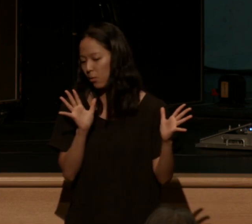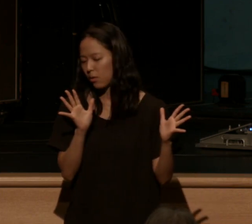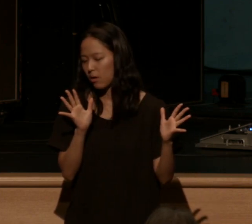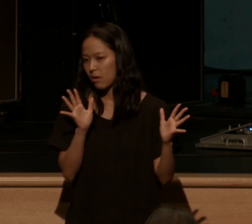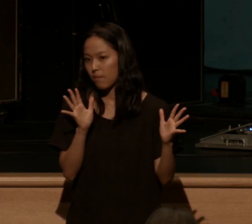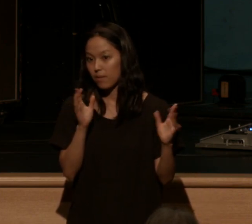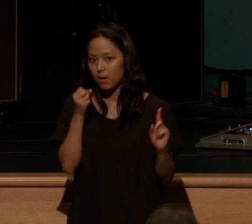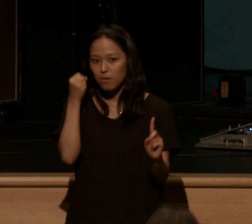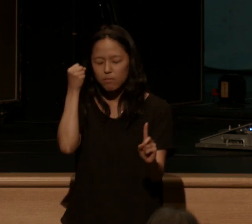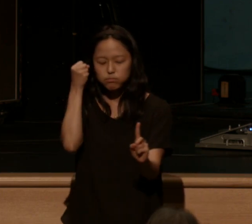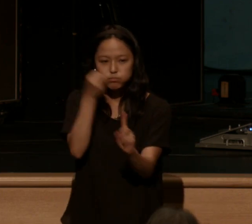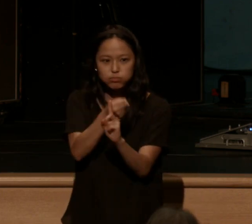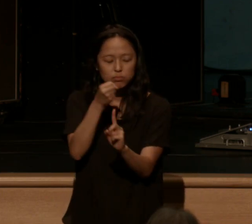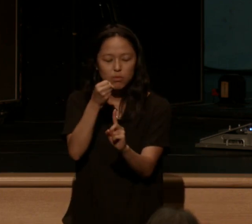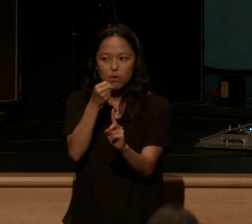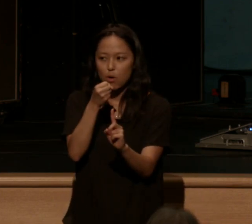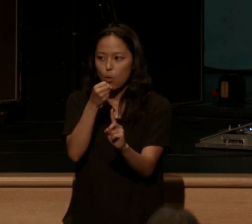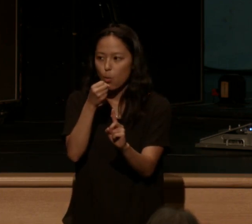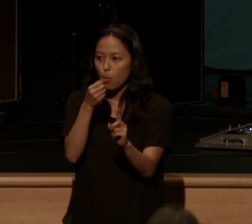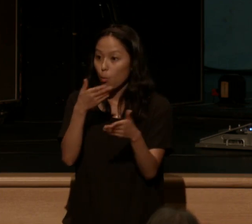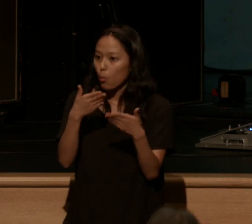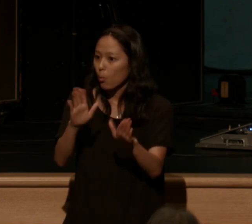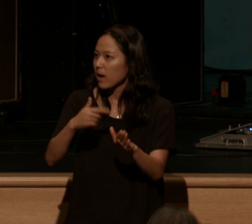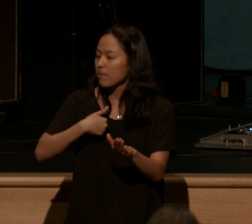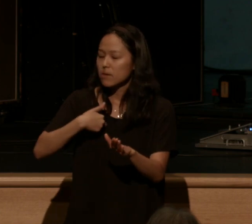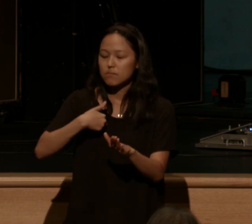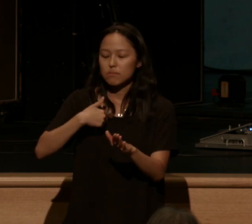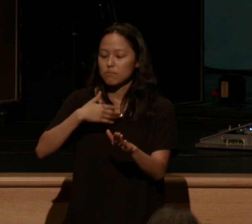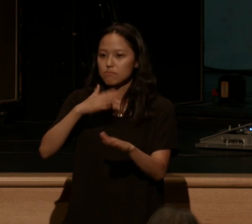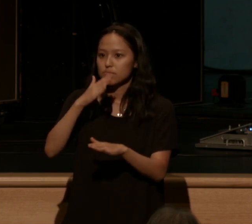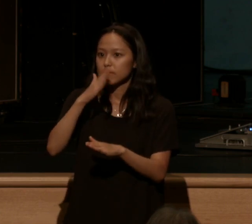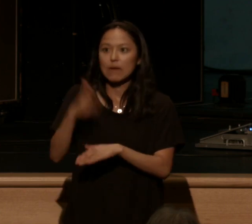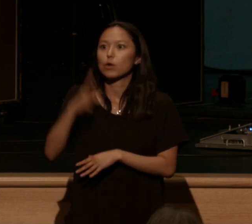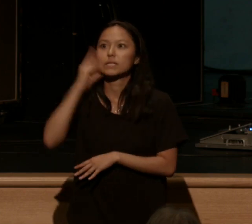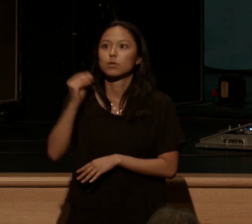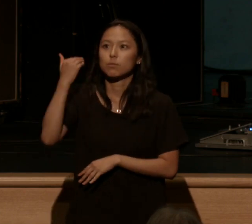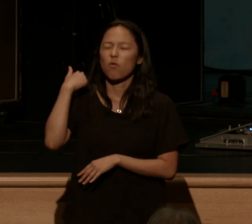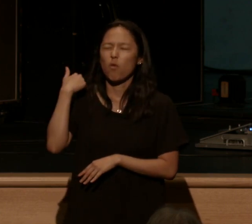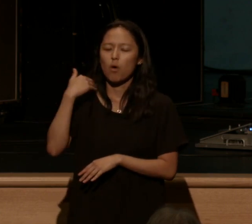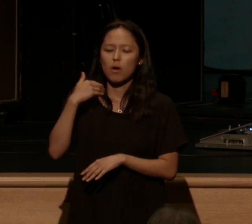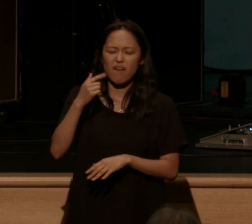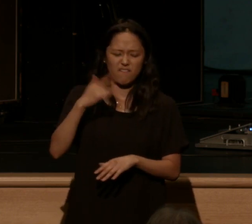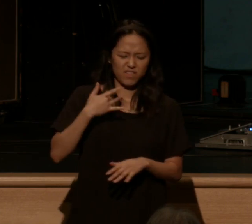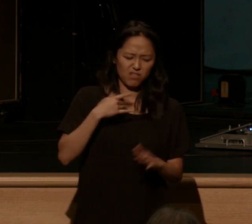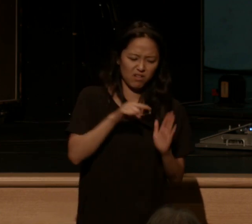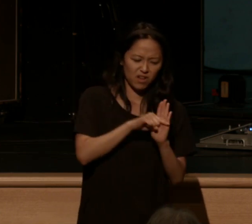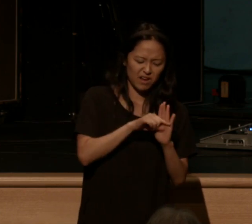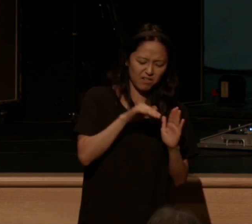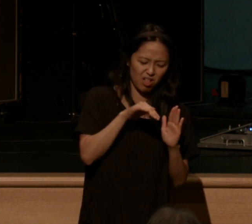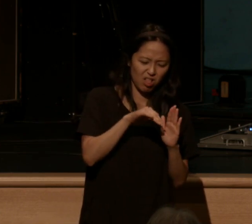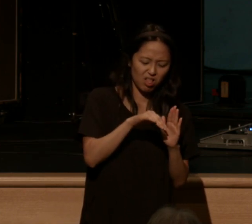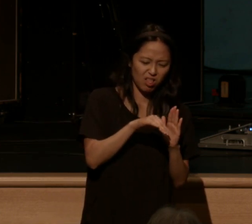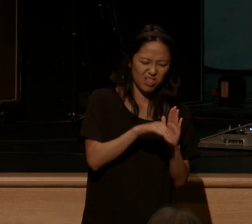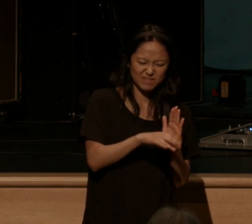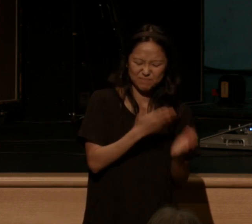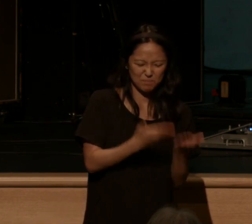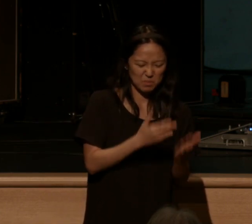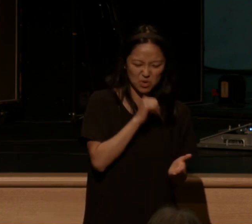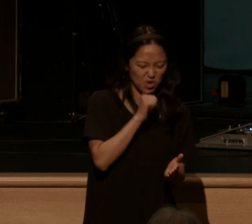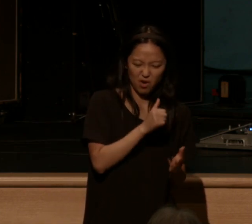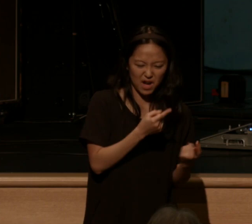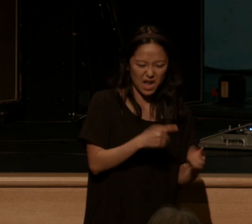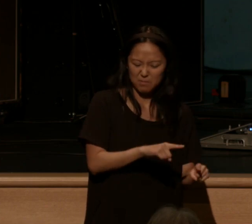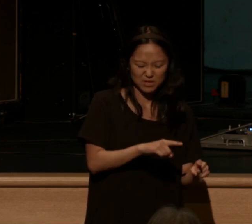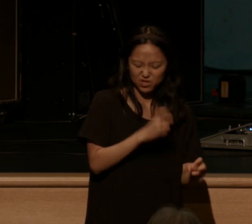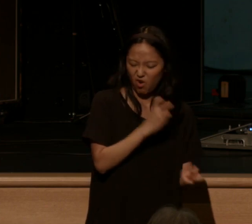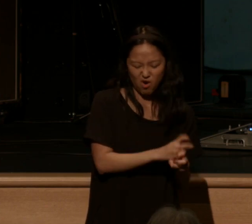sudden, I'm telling you, I'm like in a way that I've rarely experienced. In that moment, just as the tide began to turn kind of negative and doubt, and it's probably not going to happen, it's too